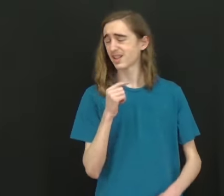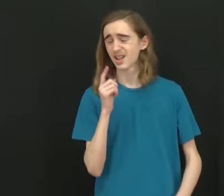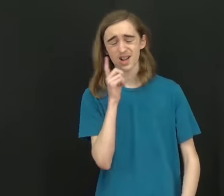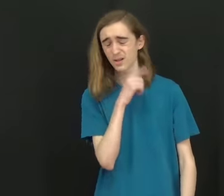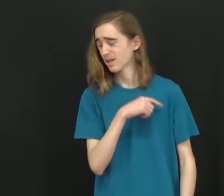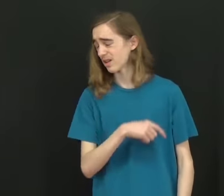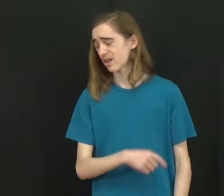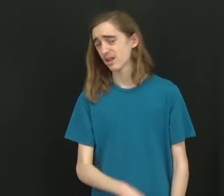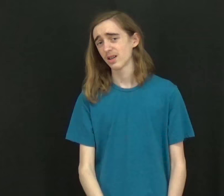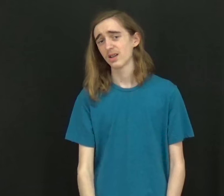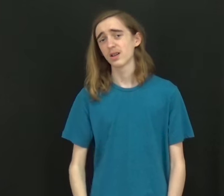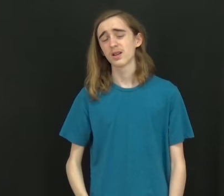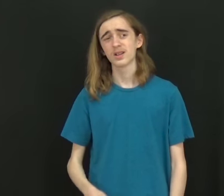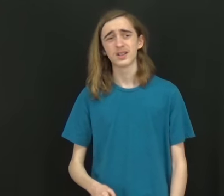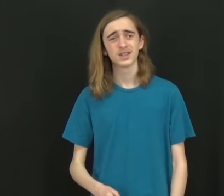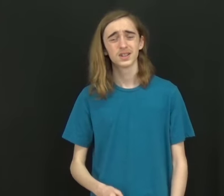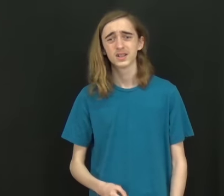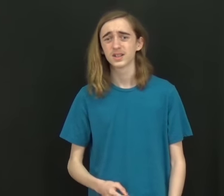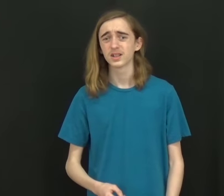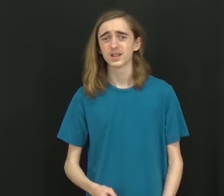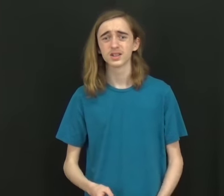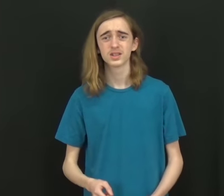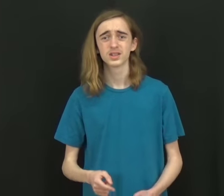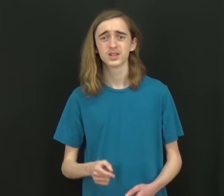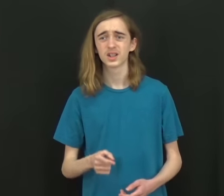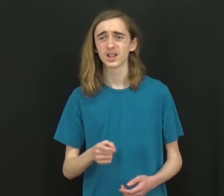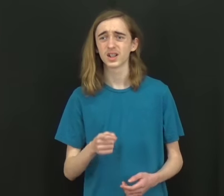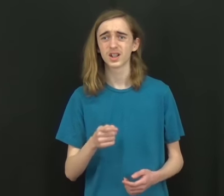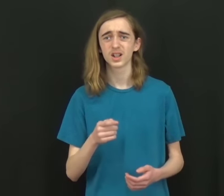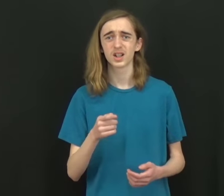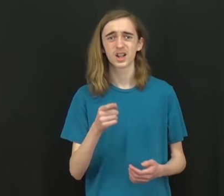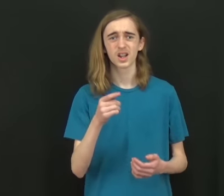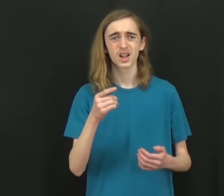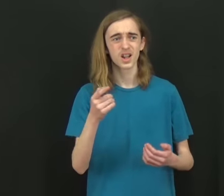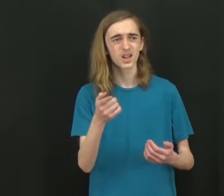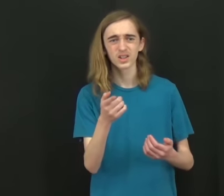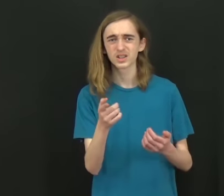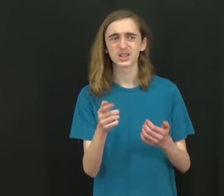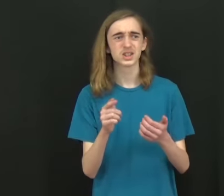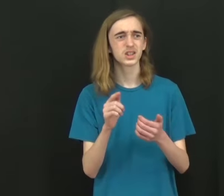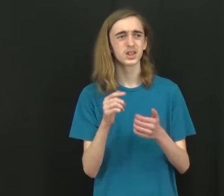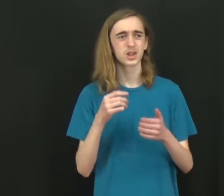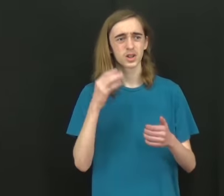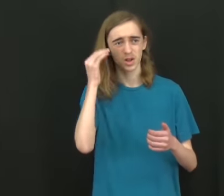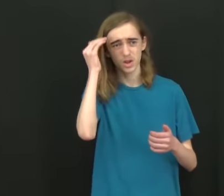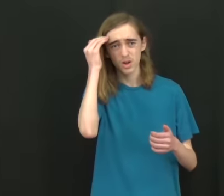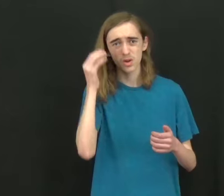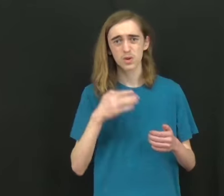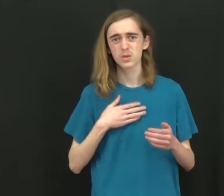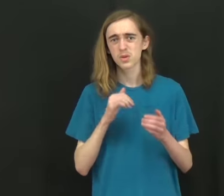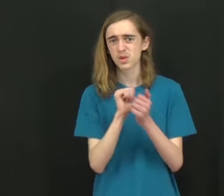be fake. My lip starts to shake. How does she know who I